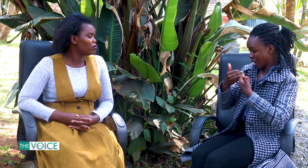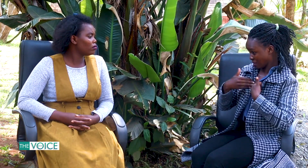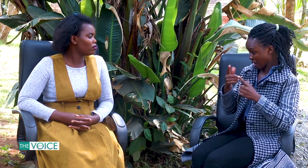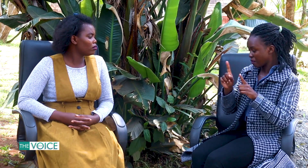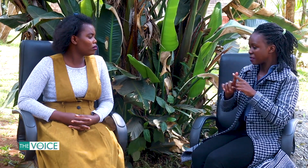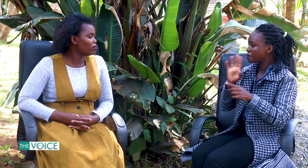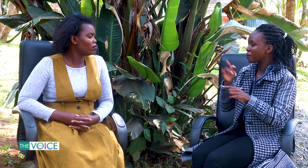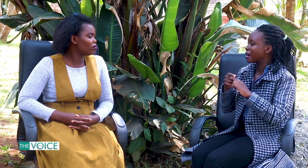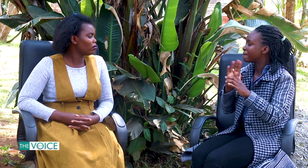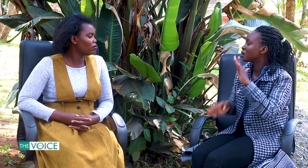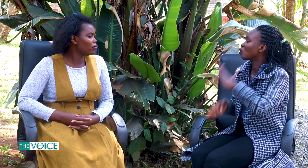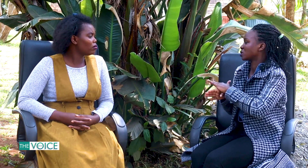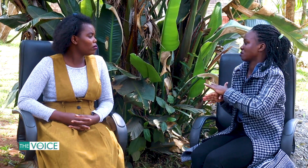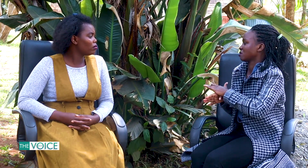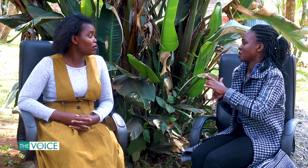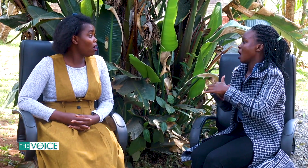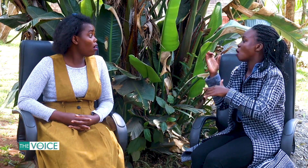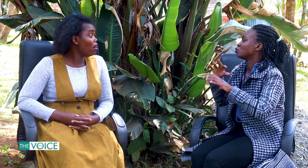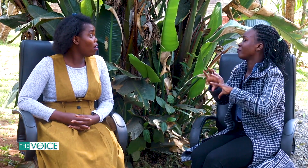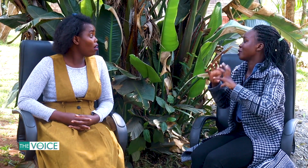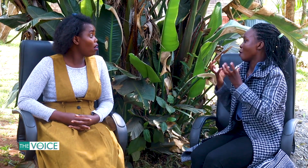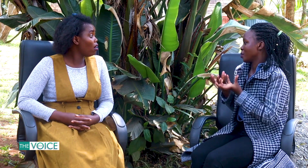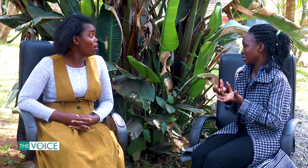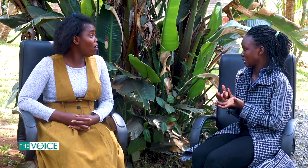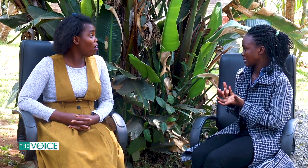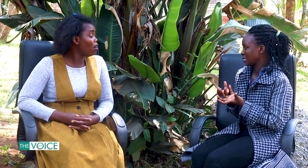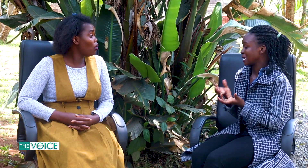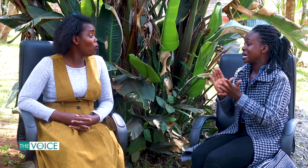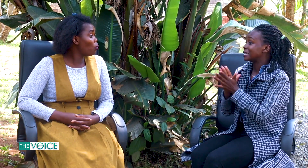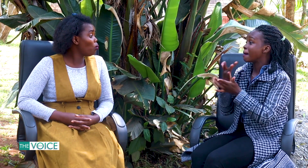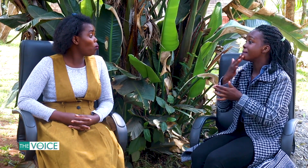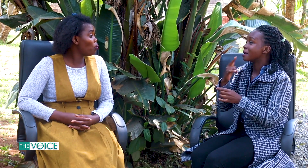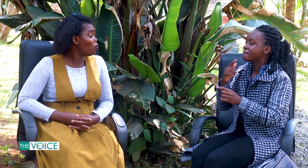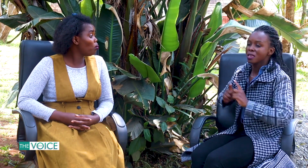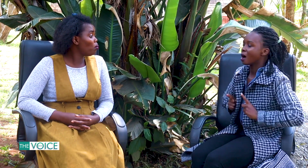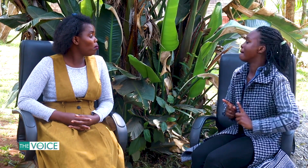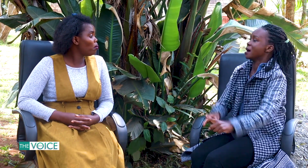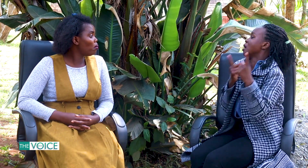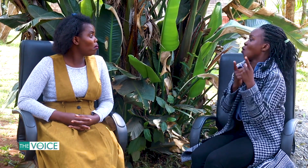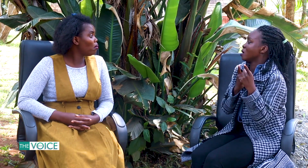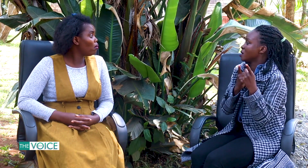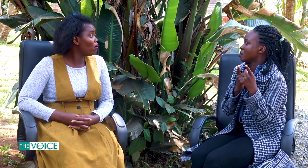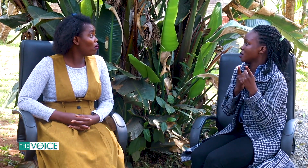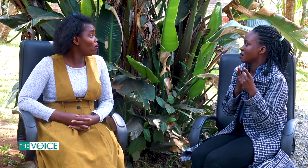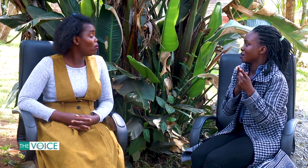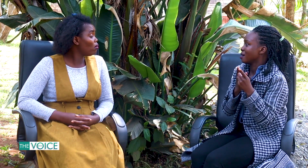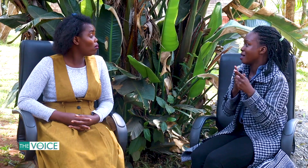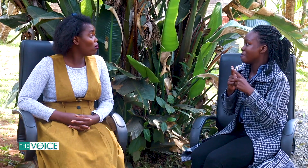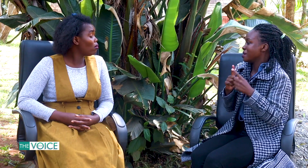their way of life and the way they hold on to their culture very strongly. You will meet some of them who are having mental issues, some